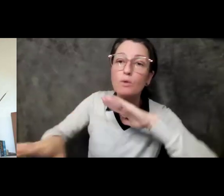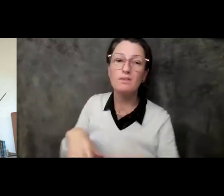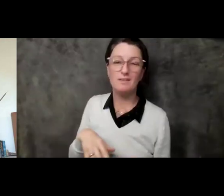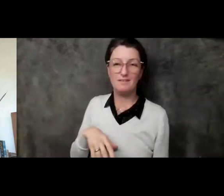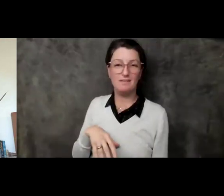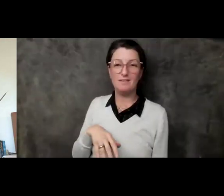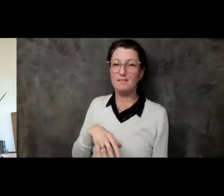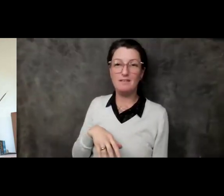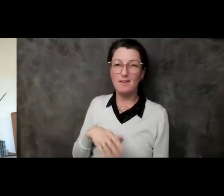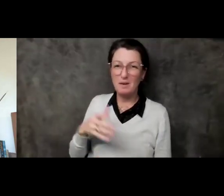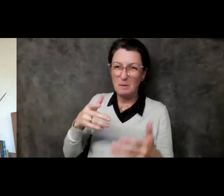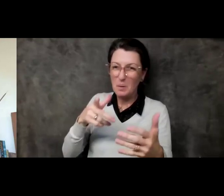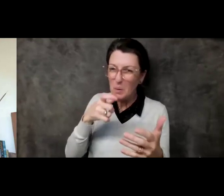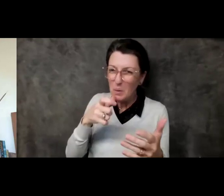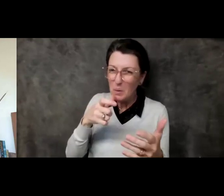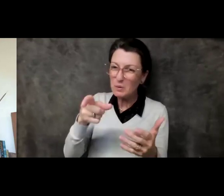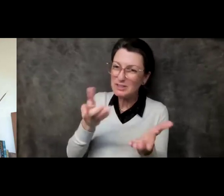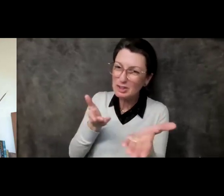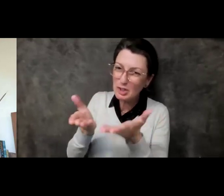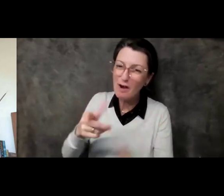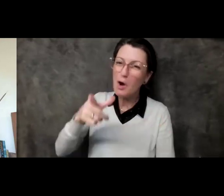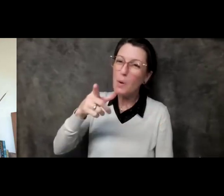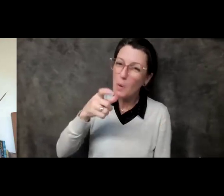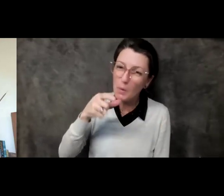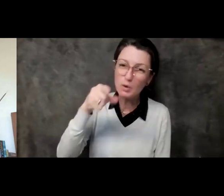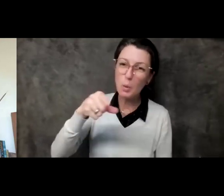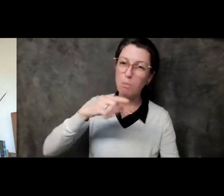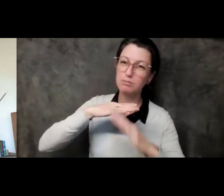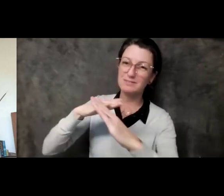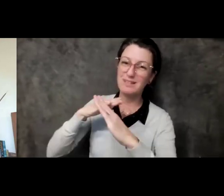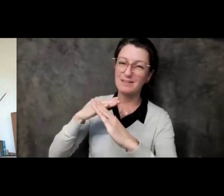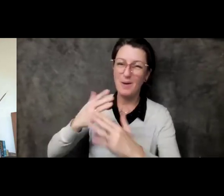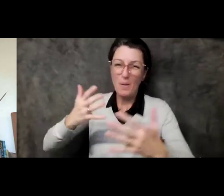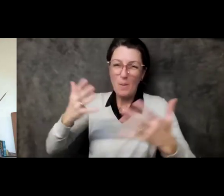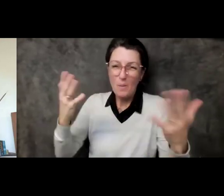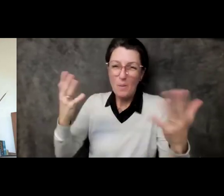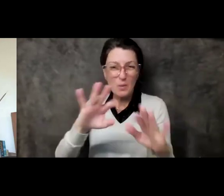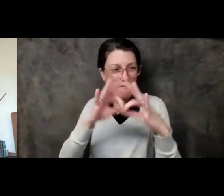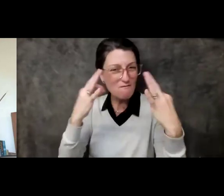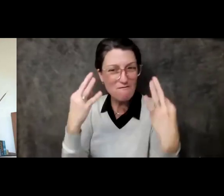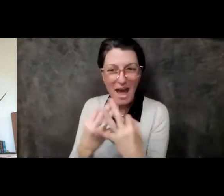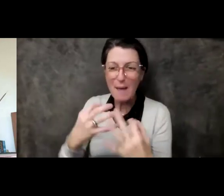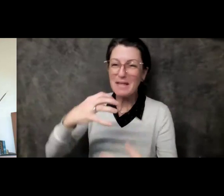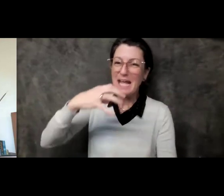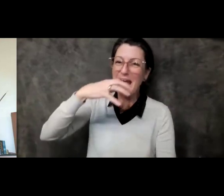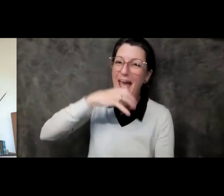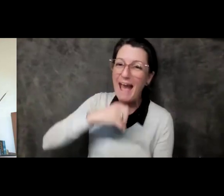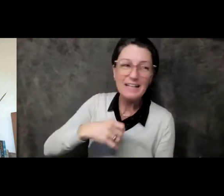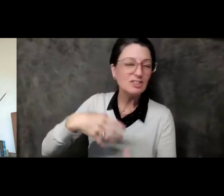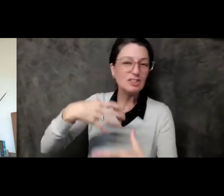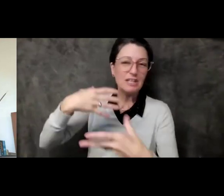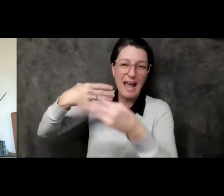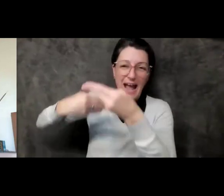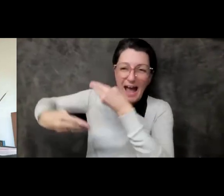what is being served and protected, and what ancestral wisdoms and visionary tactics, individual